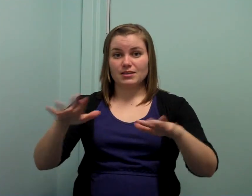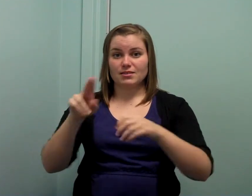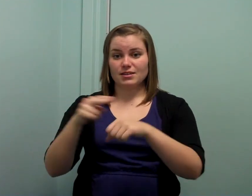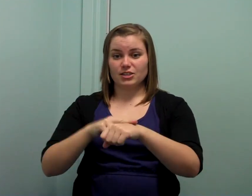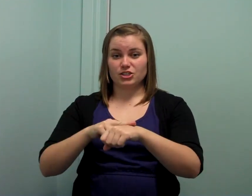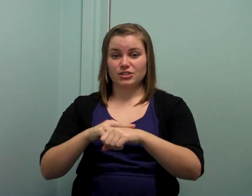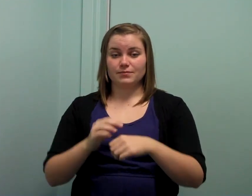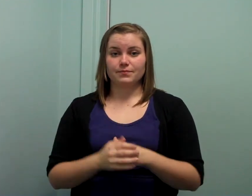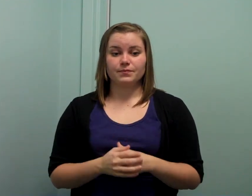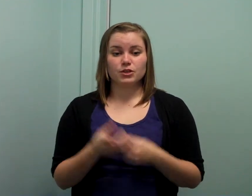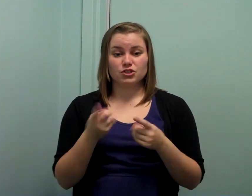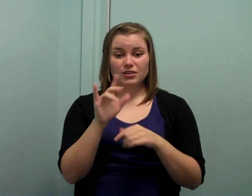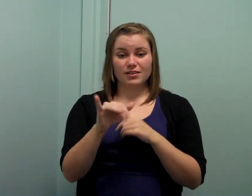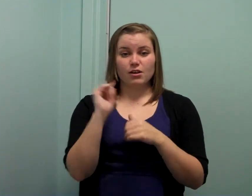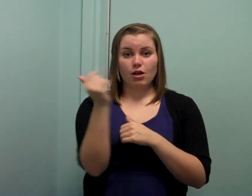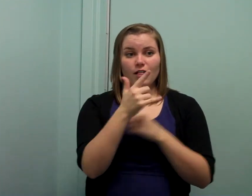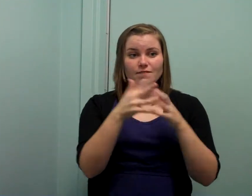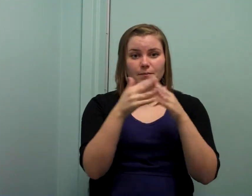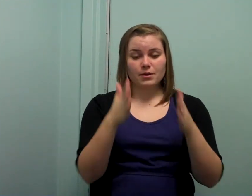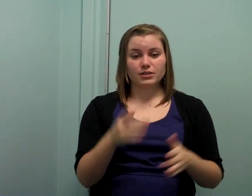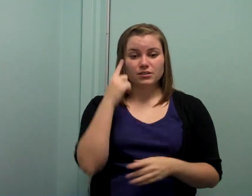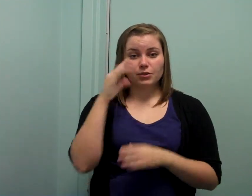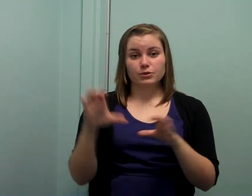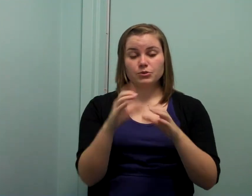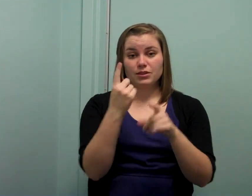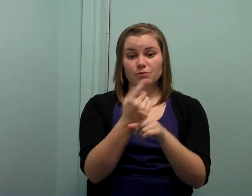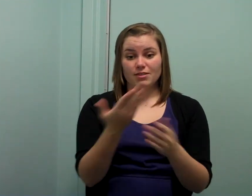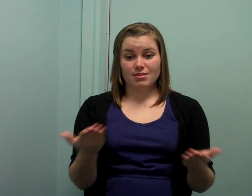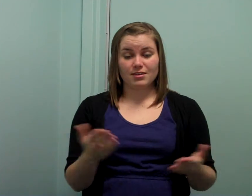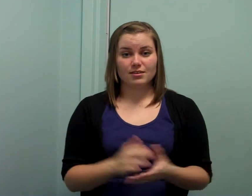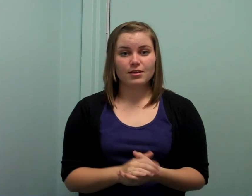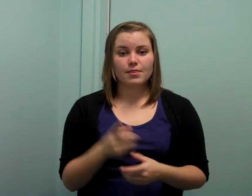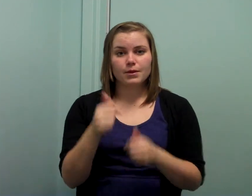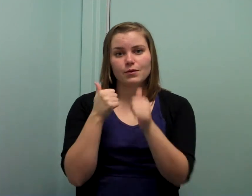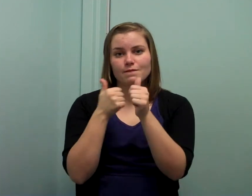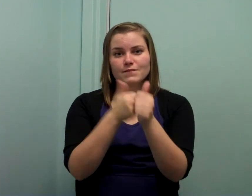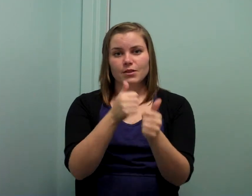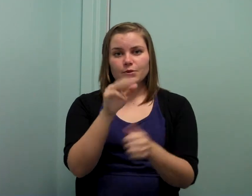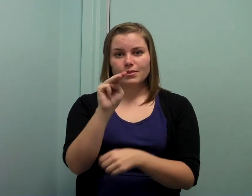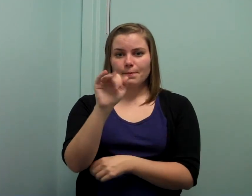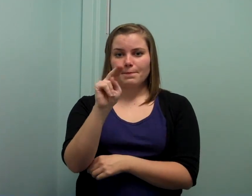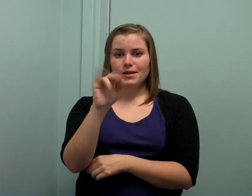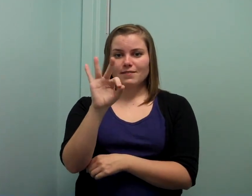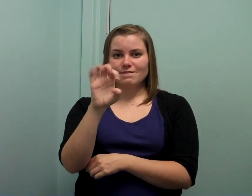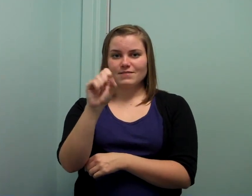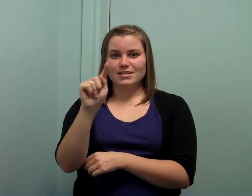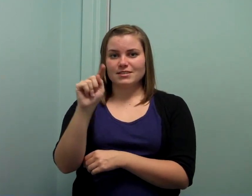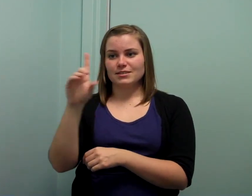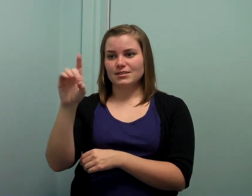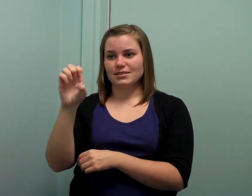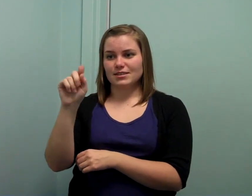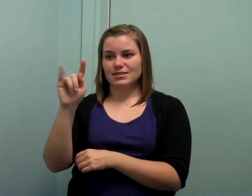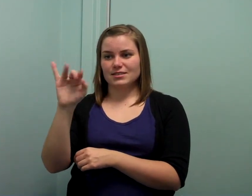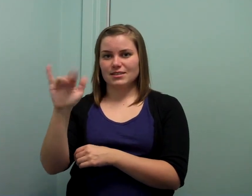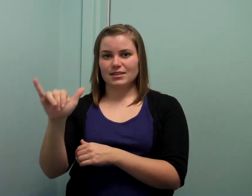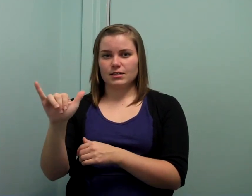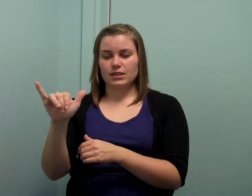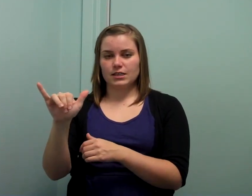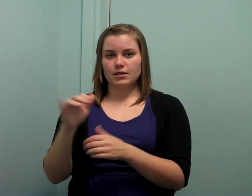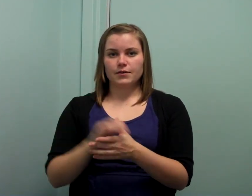of Americans thought they were doing the right thing. They were, after all, following manifest destiny. We were together somewhat